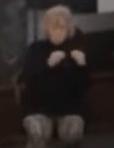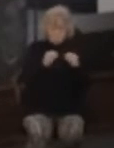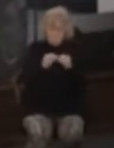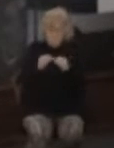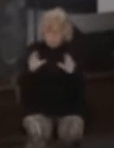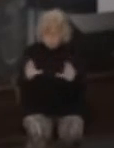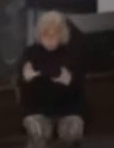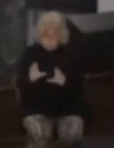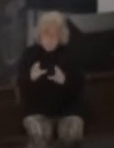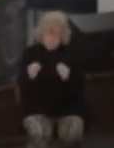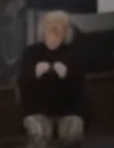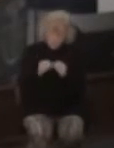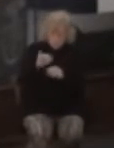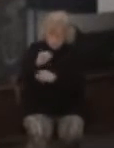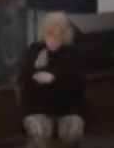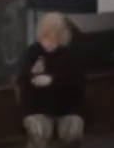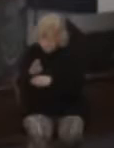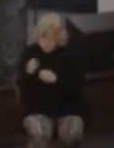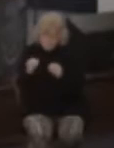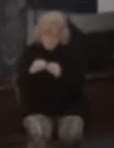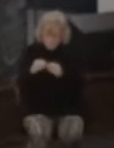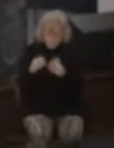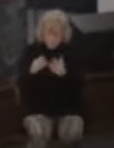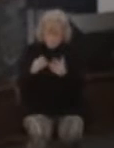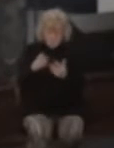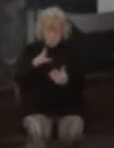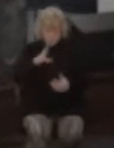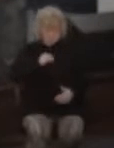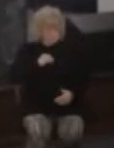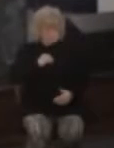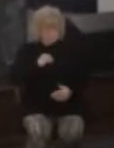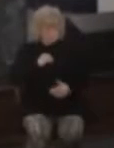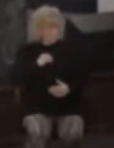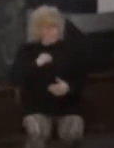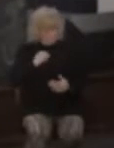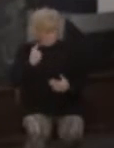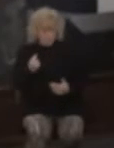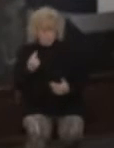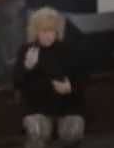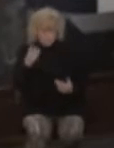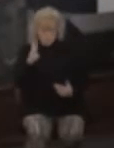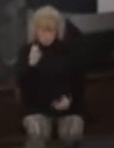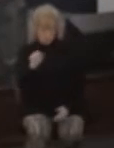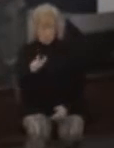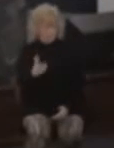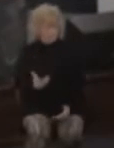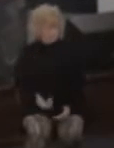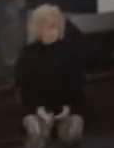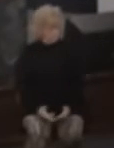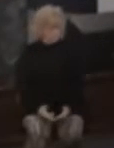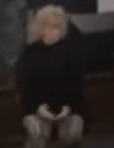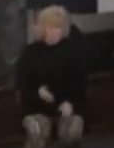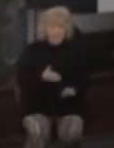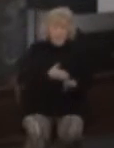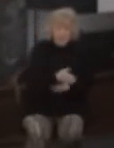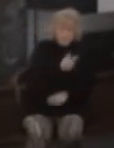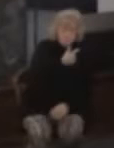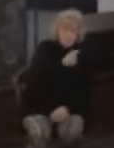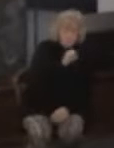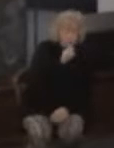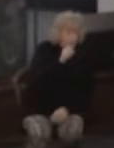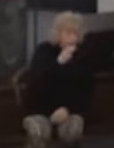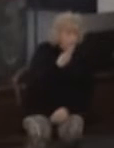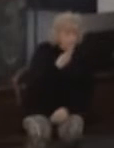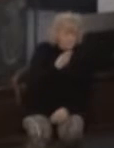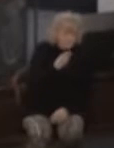David does, he does exceptionally well, successfully. After the incident with Goliath, David is popular